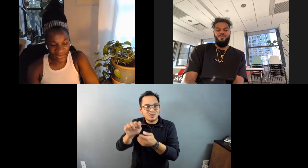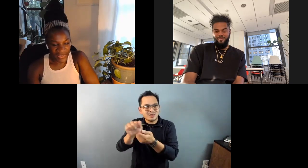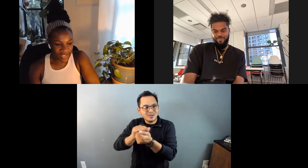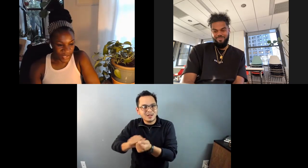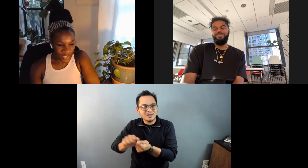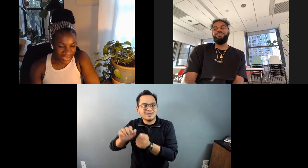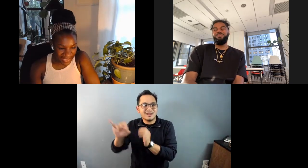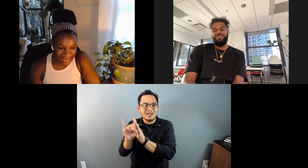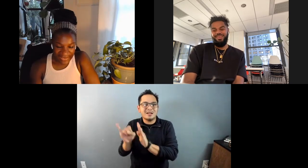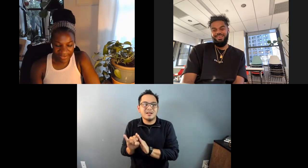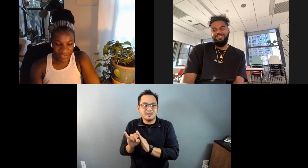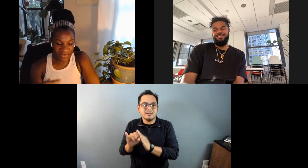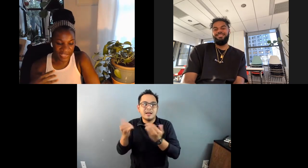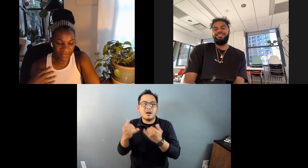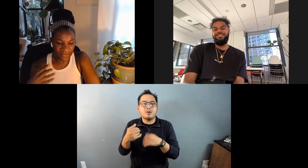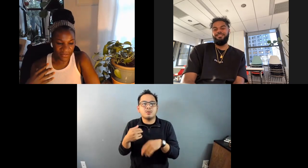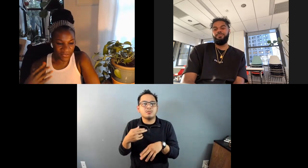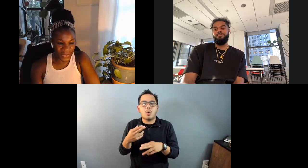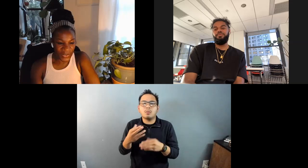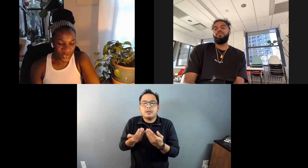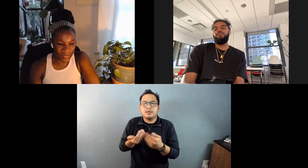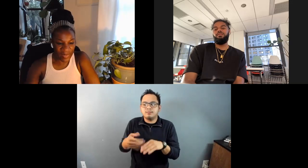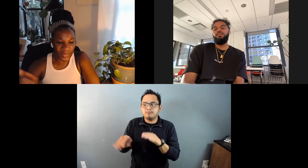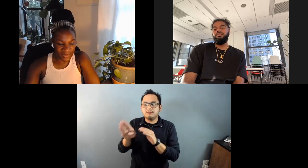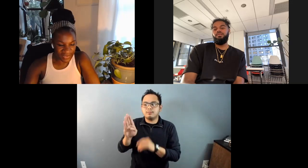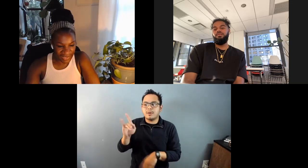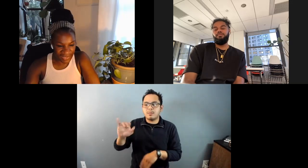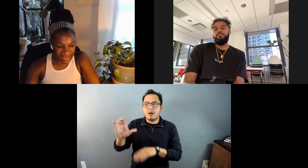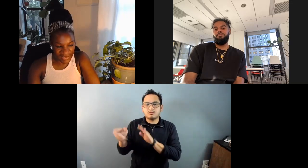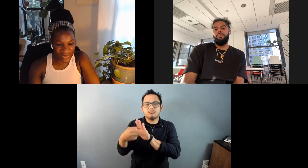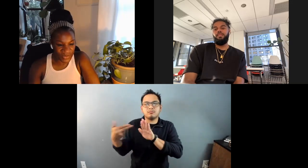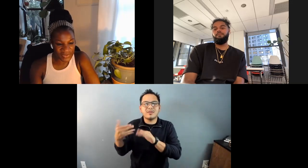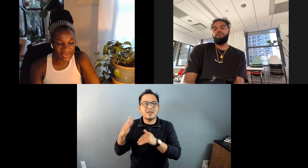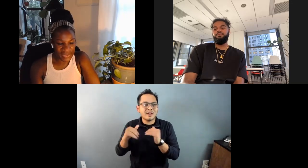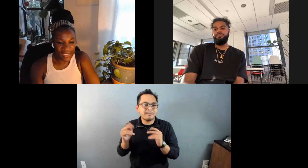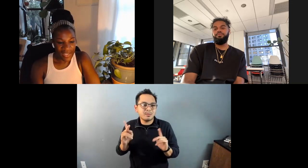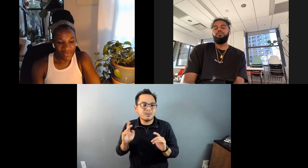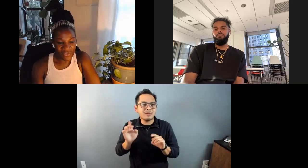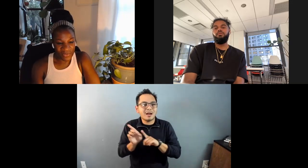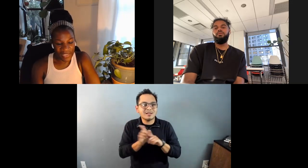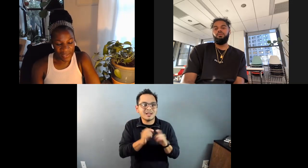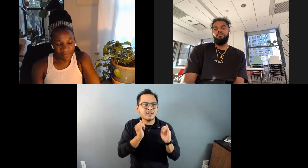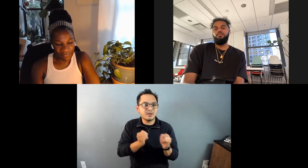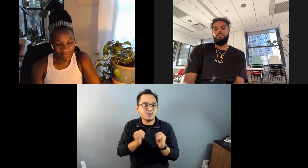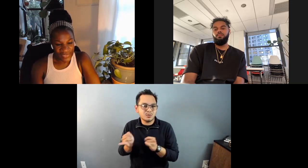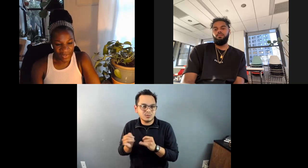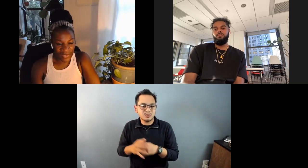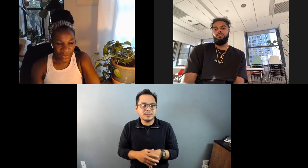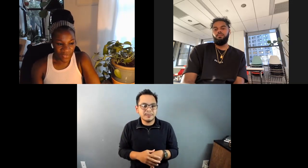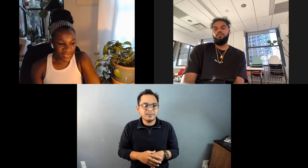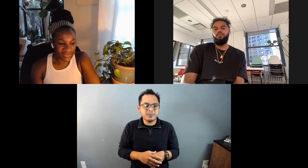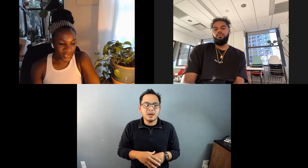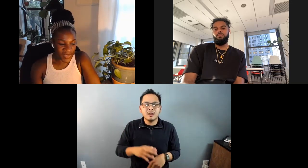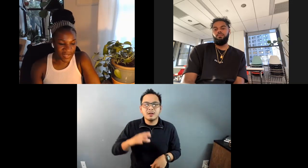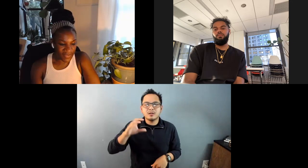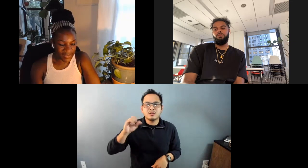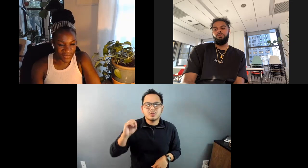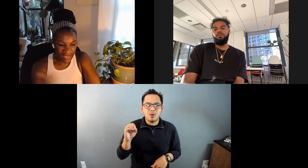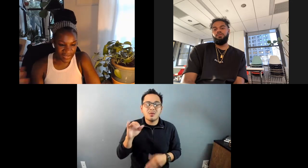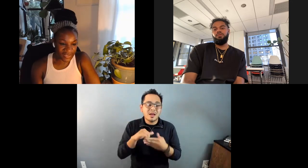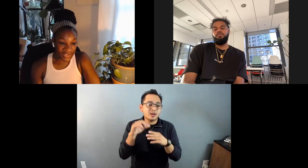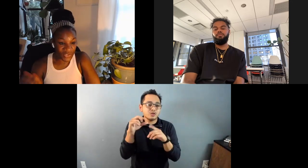pot thing. For sure. No, absolutely. We you know, we're like Queens is like